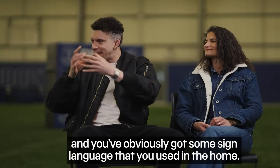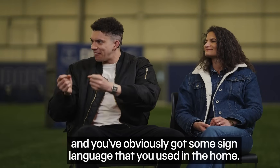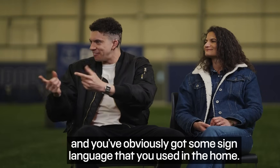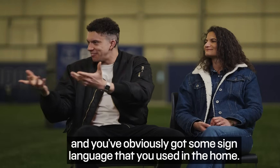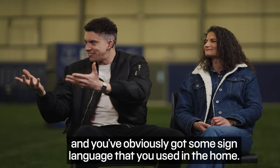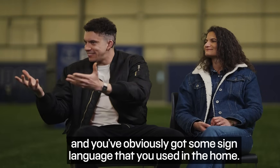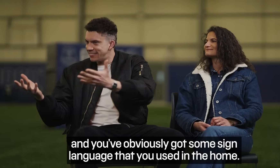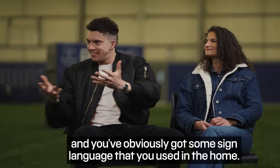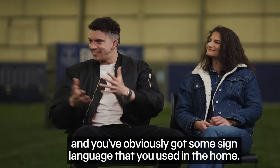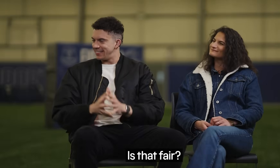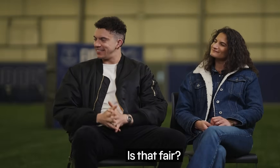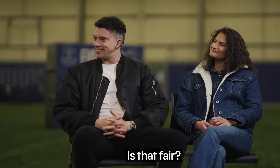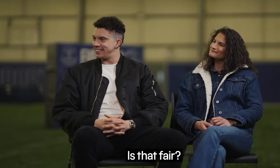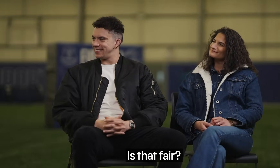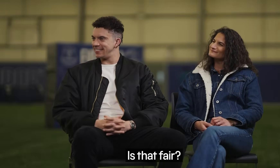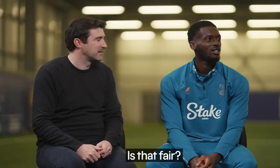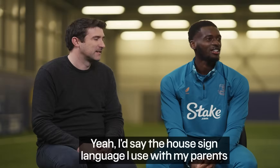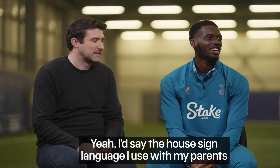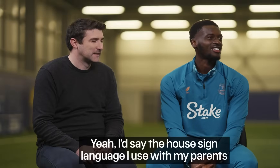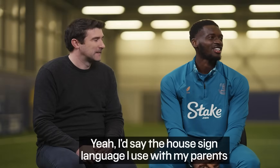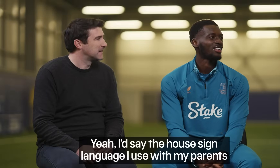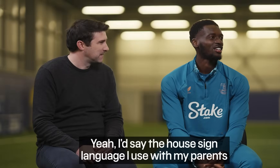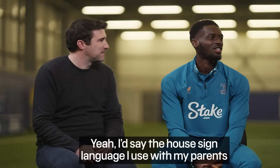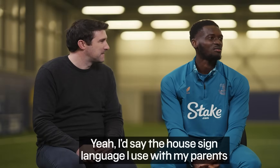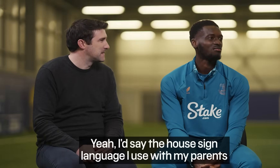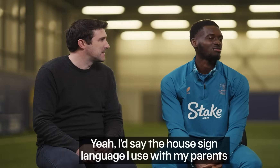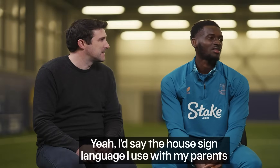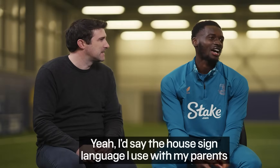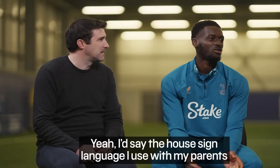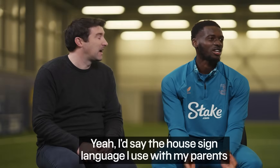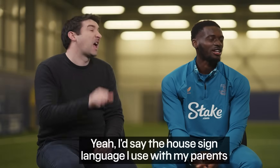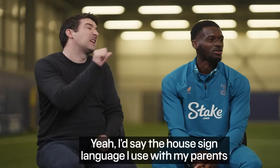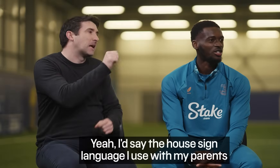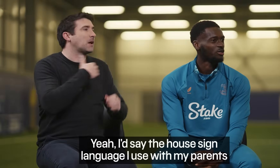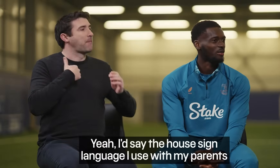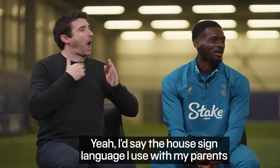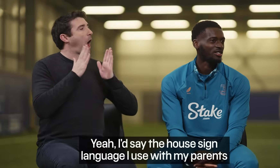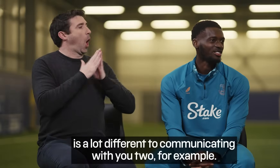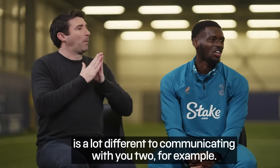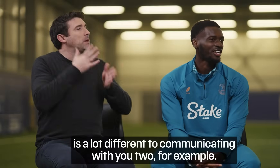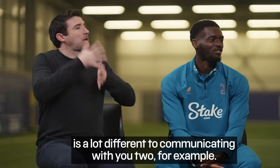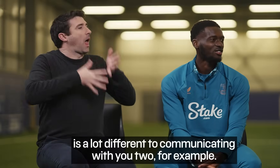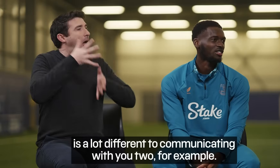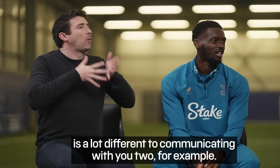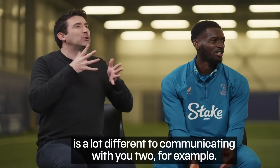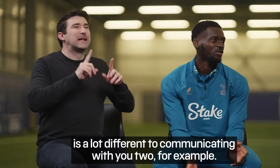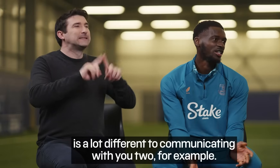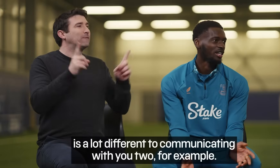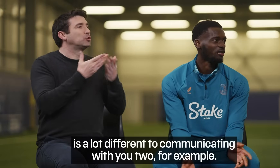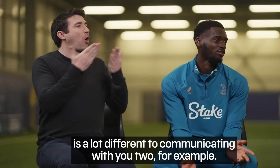sign language that you used in the home. Is that fair? Yeah, I'd say the house sign language I use with my parents is a lot different to communicating with